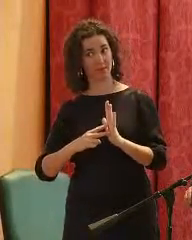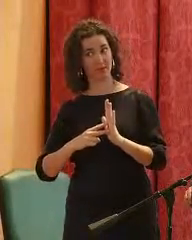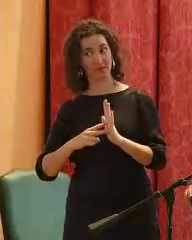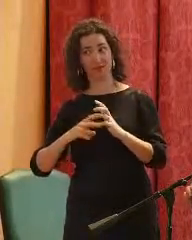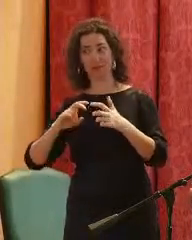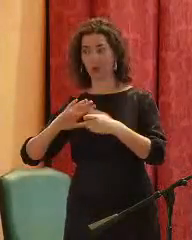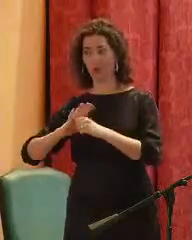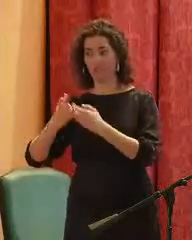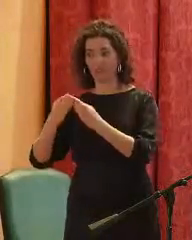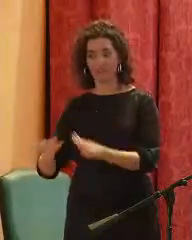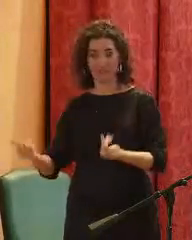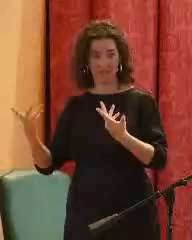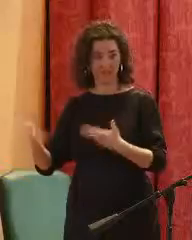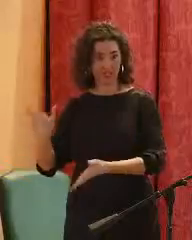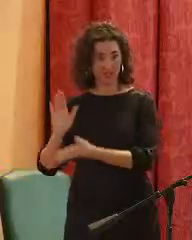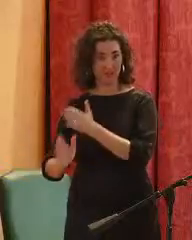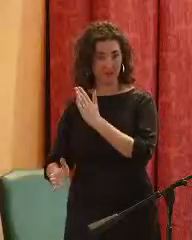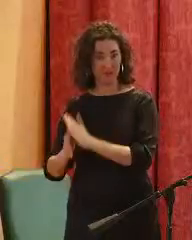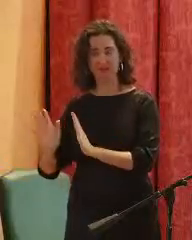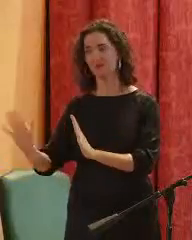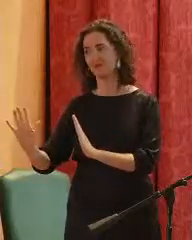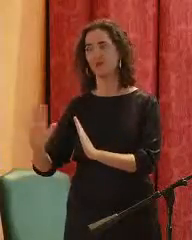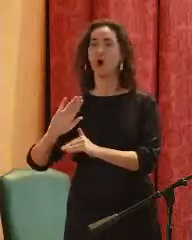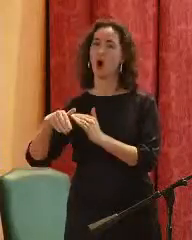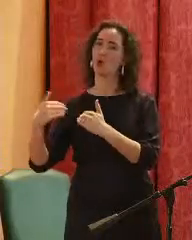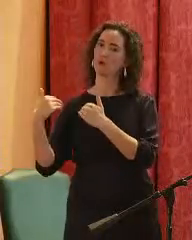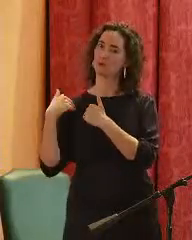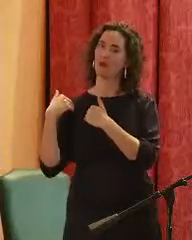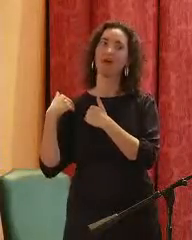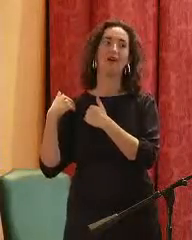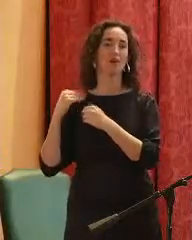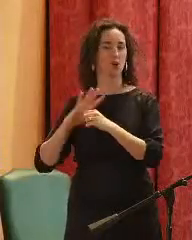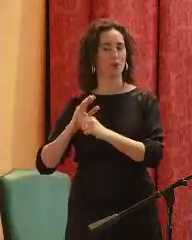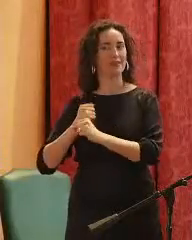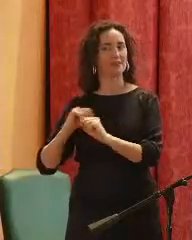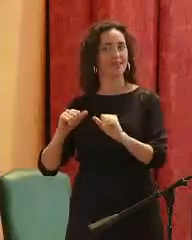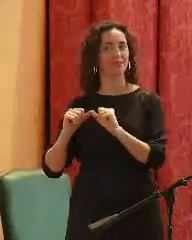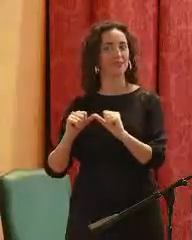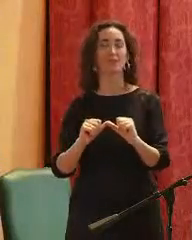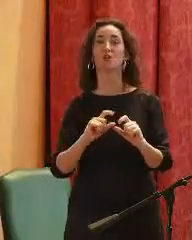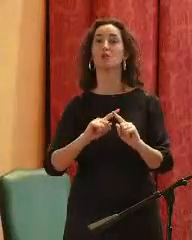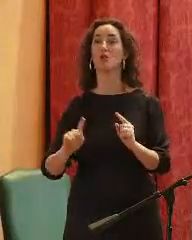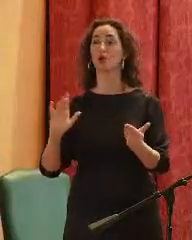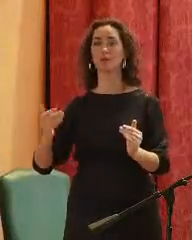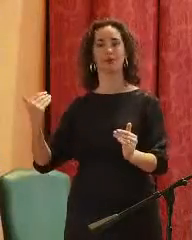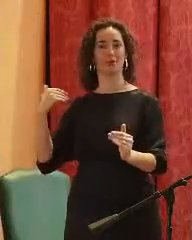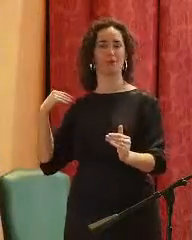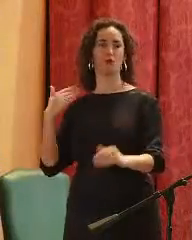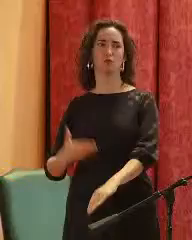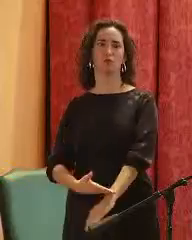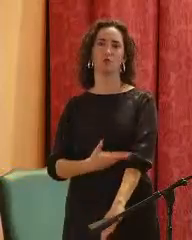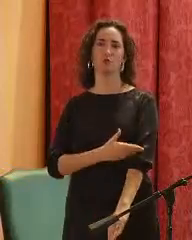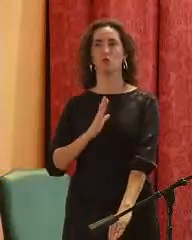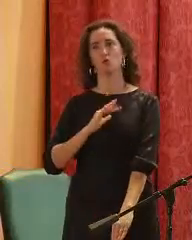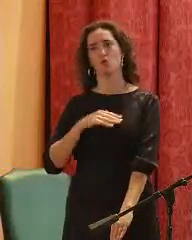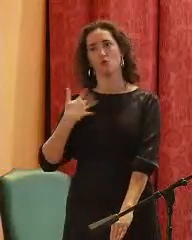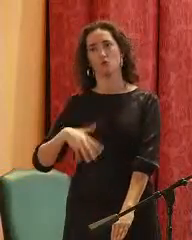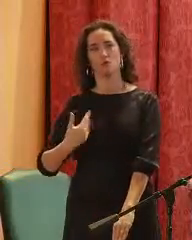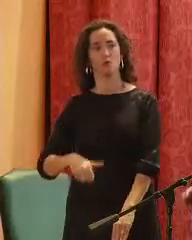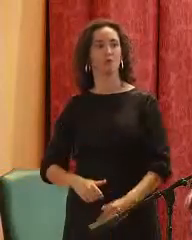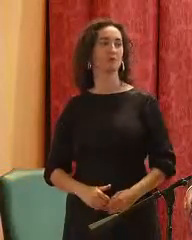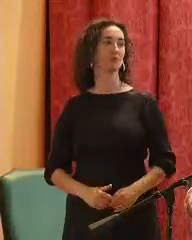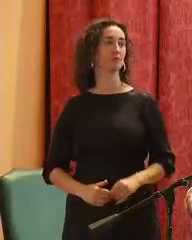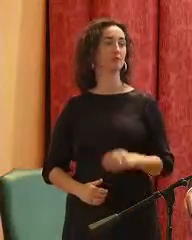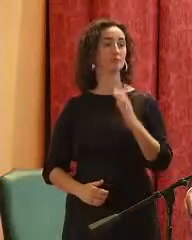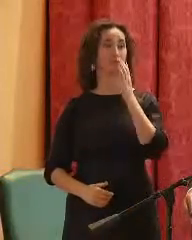woods and everybody's got a role to play in staying safe from COVID, but we are in a much better place. I do want